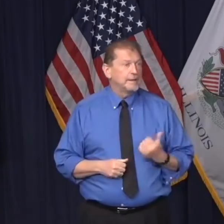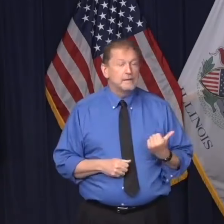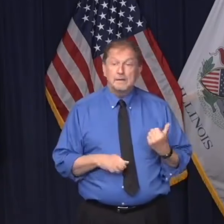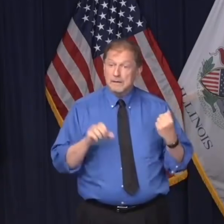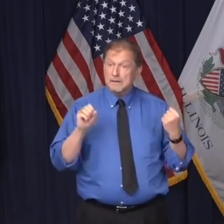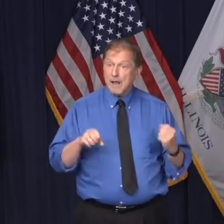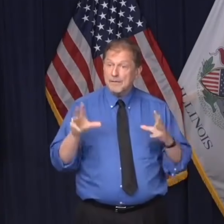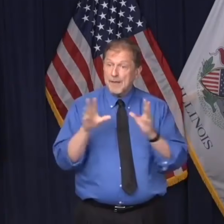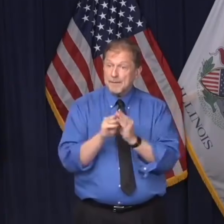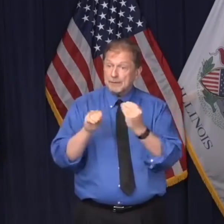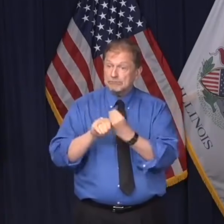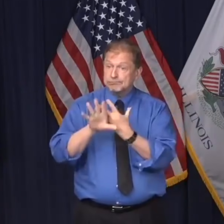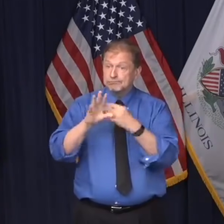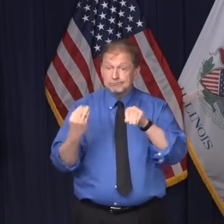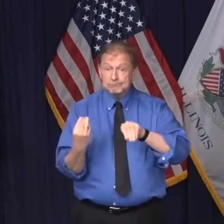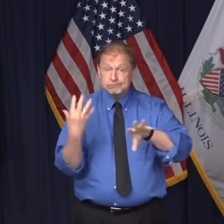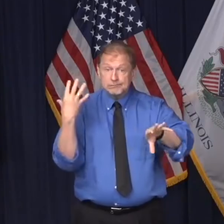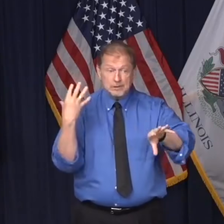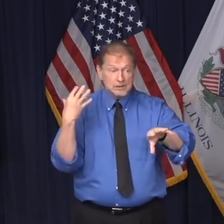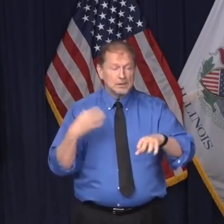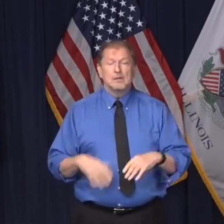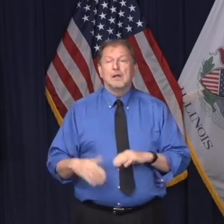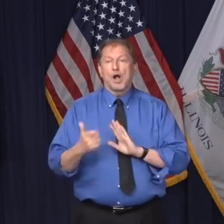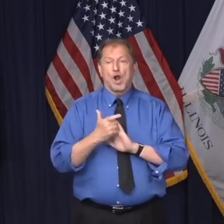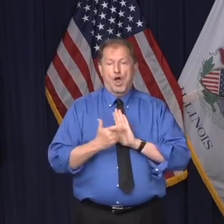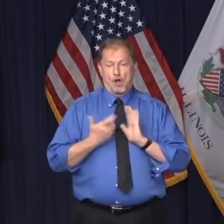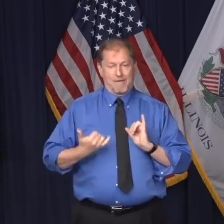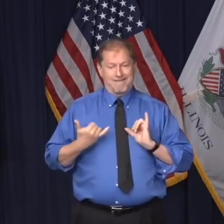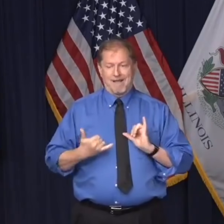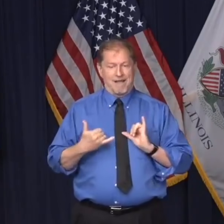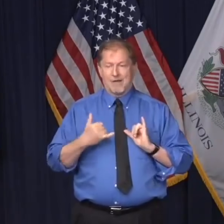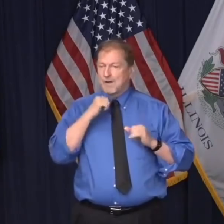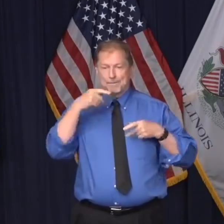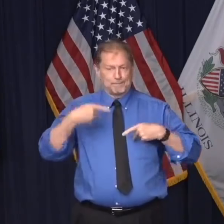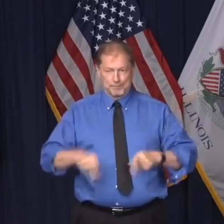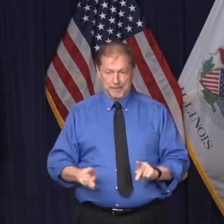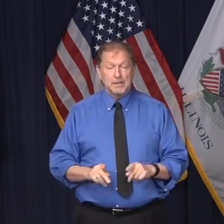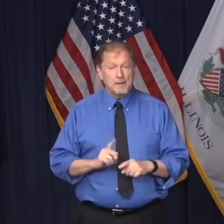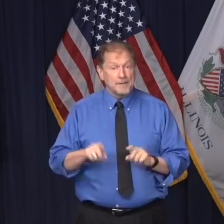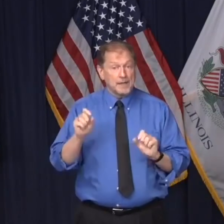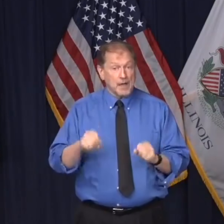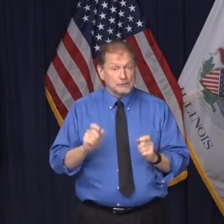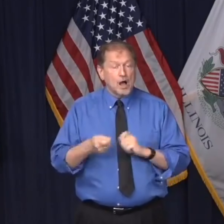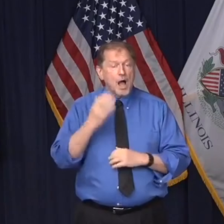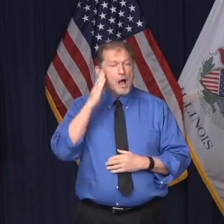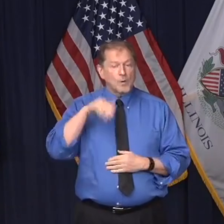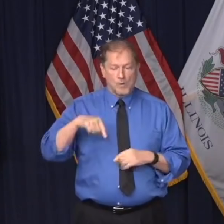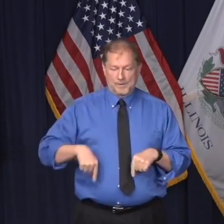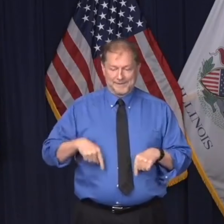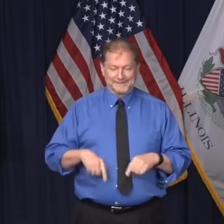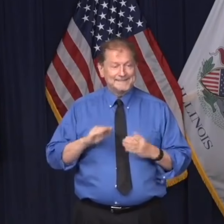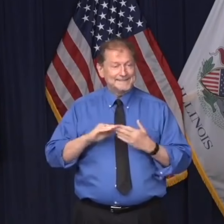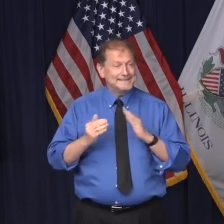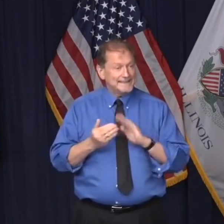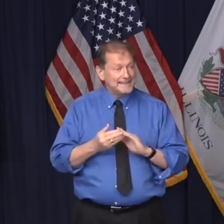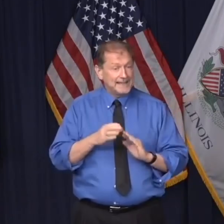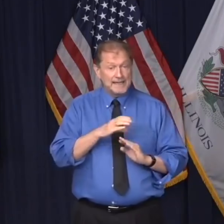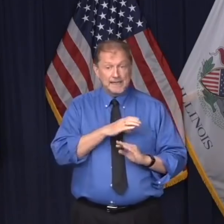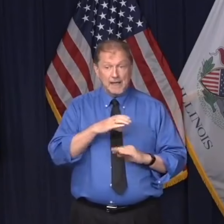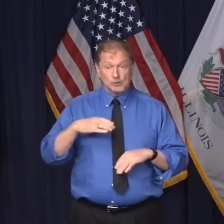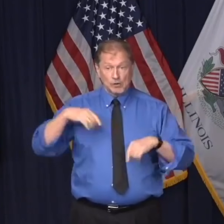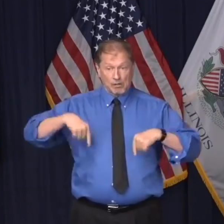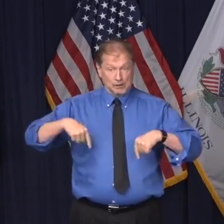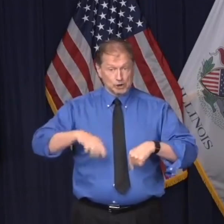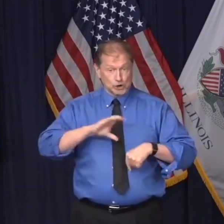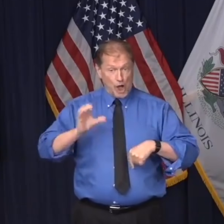meeting? Is that it's not allowed by law today, but absolutely they could. I know that the city council in Chicago has met by Zoom.